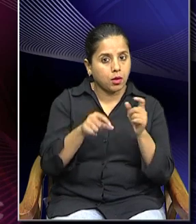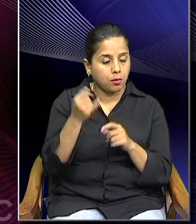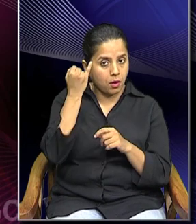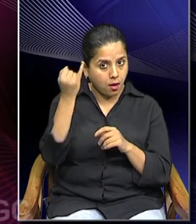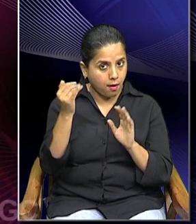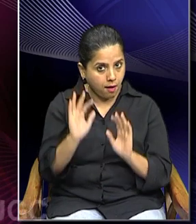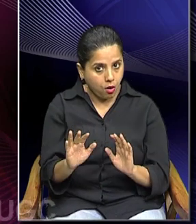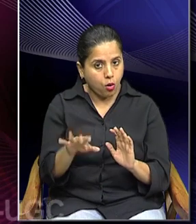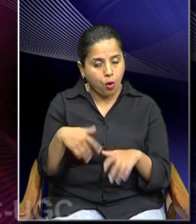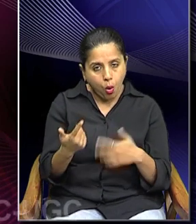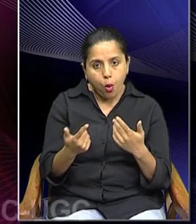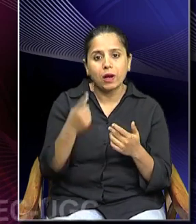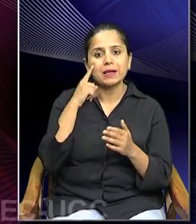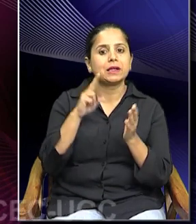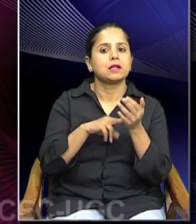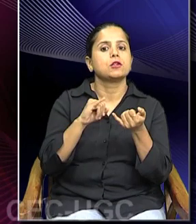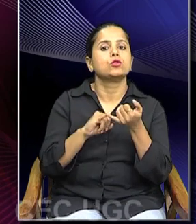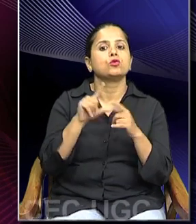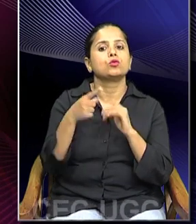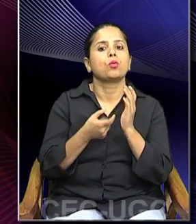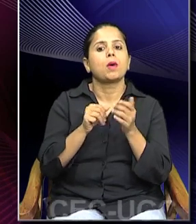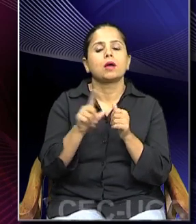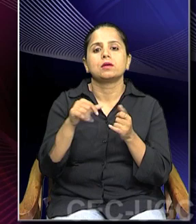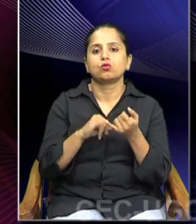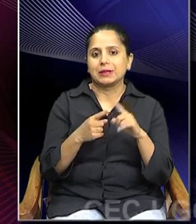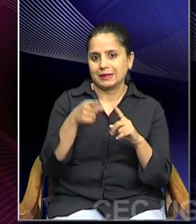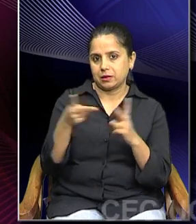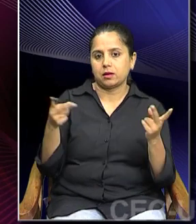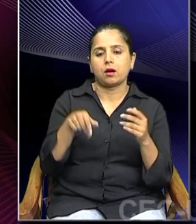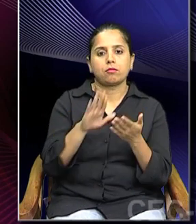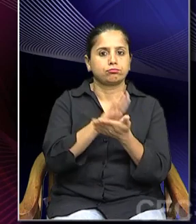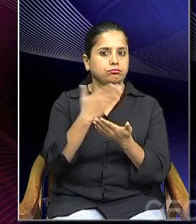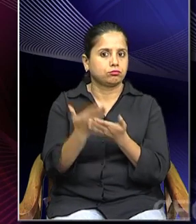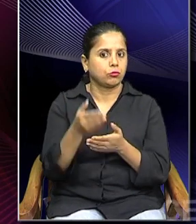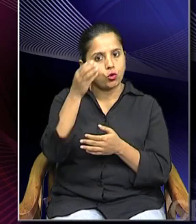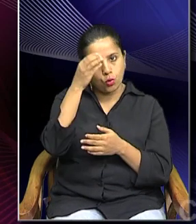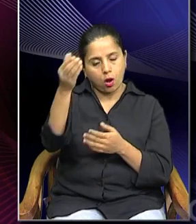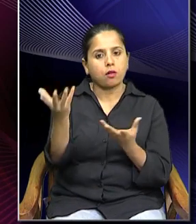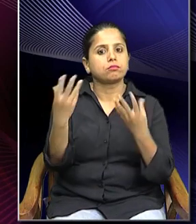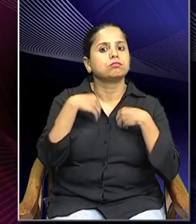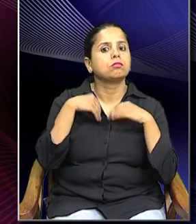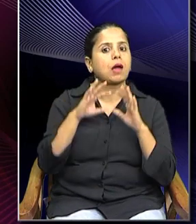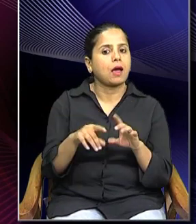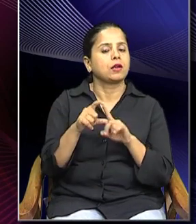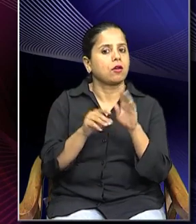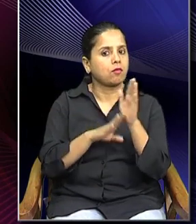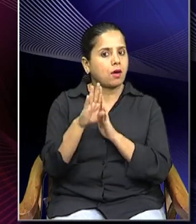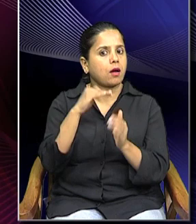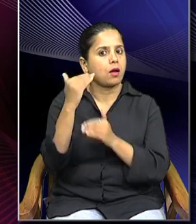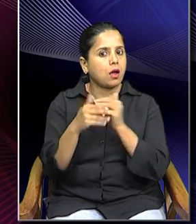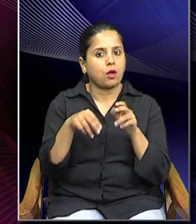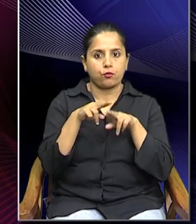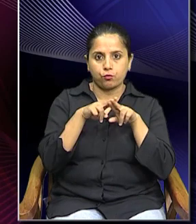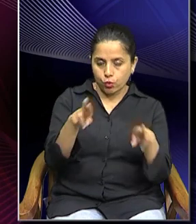or instrumental interpretation. It is thus conceptually equipped to develop a